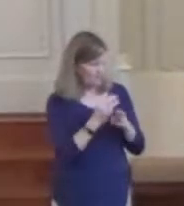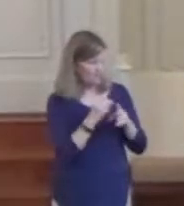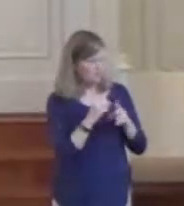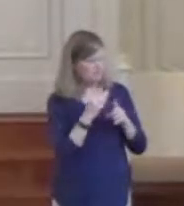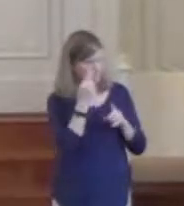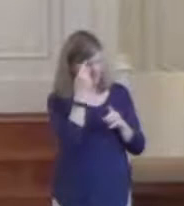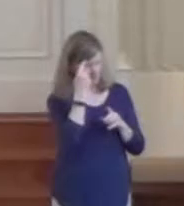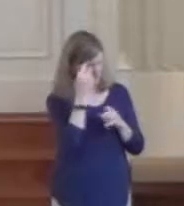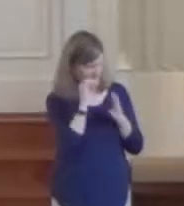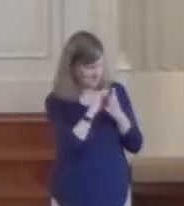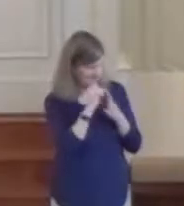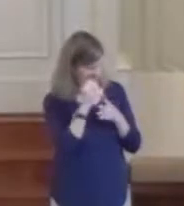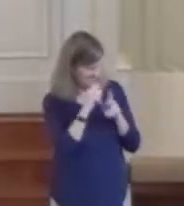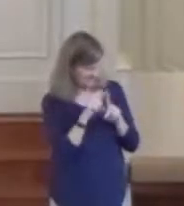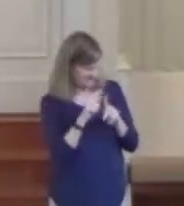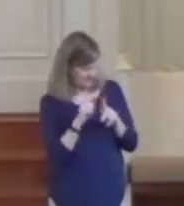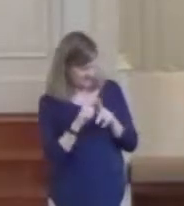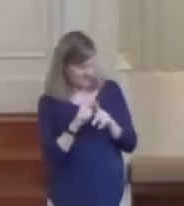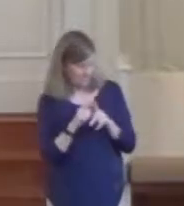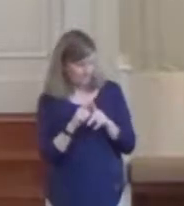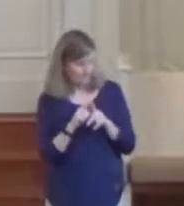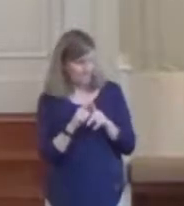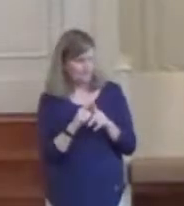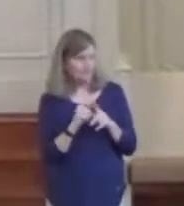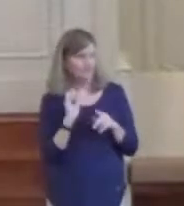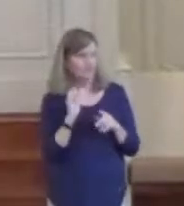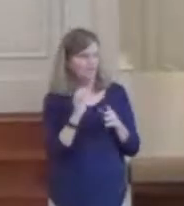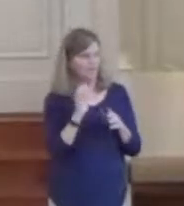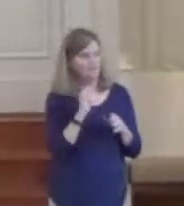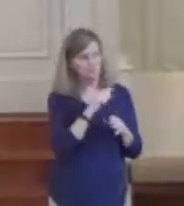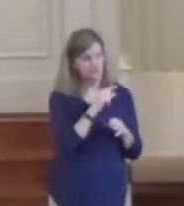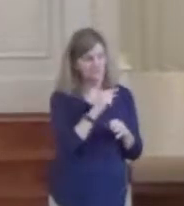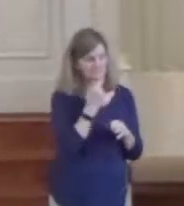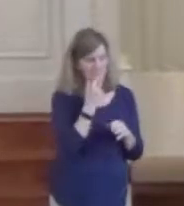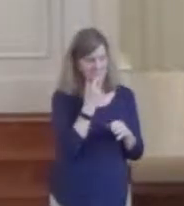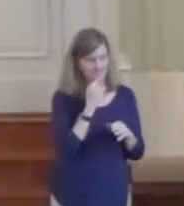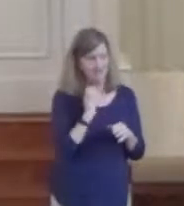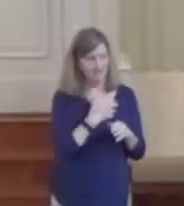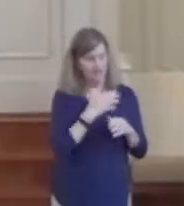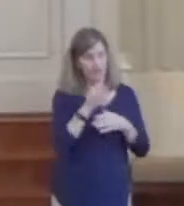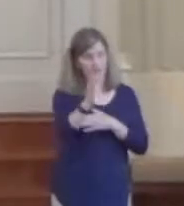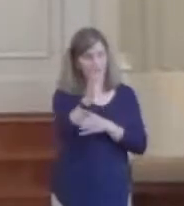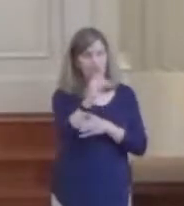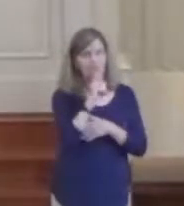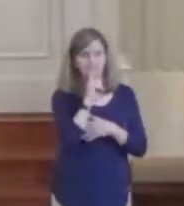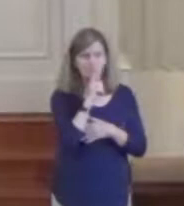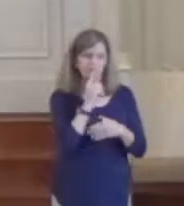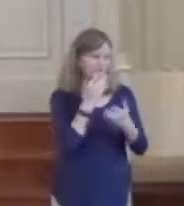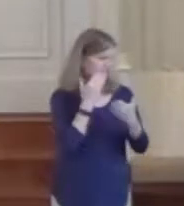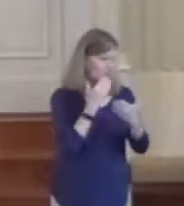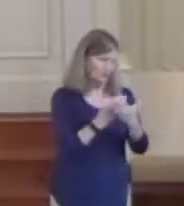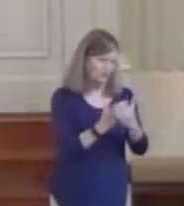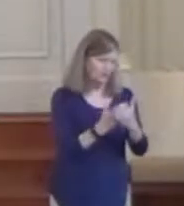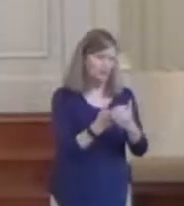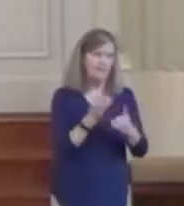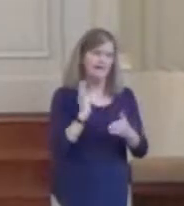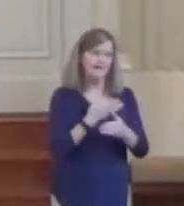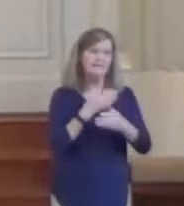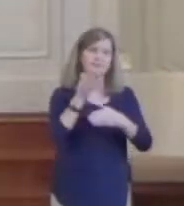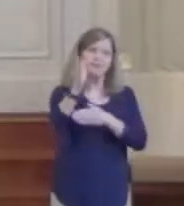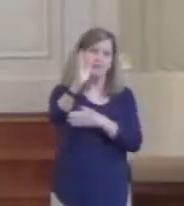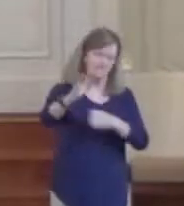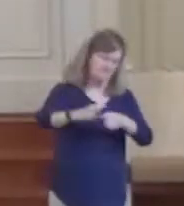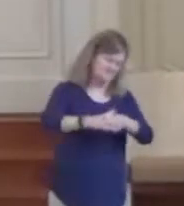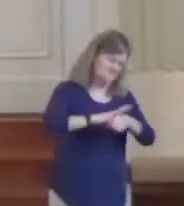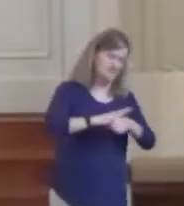way. Genesis says that our God is good, that our God is very good, that our God is filled with